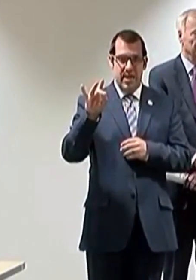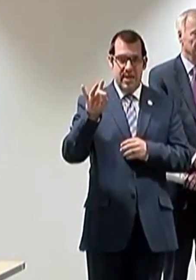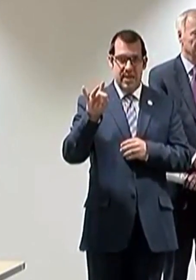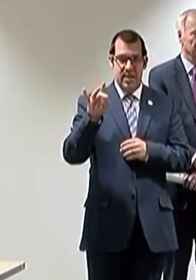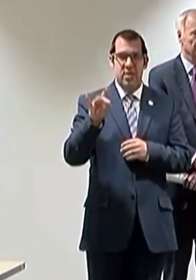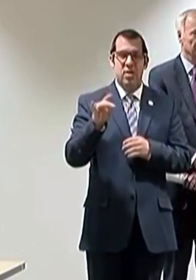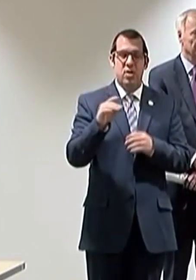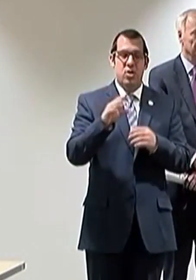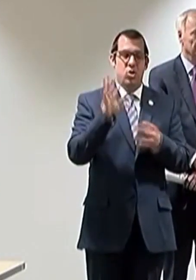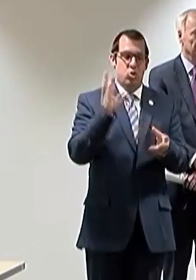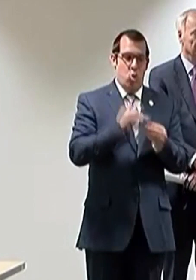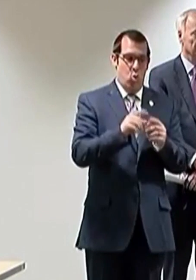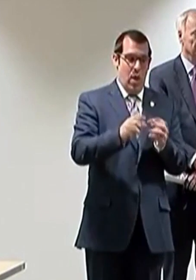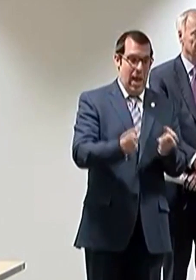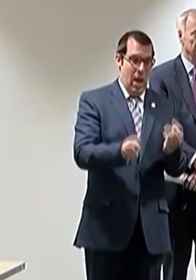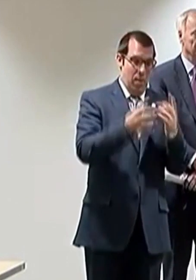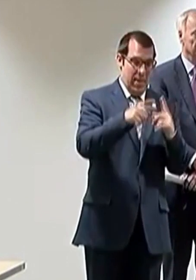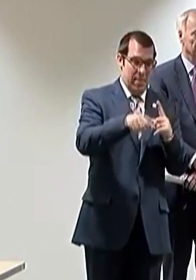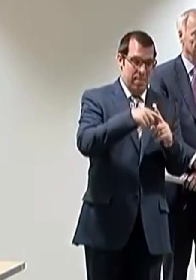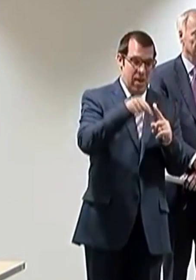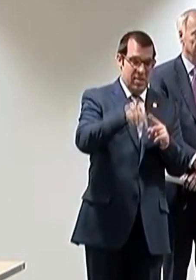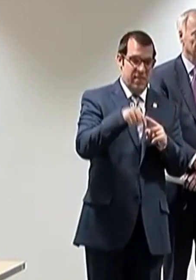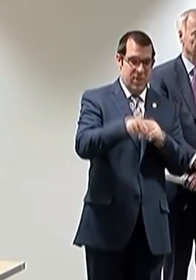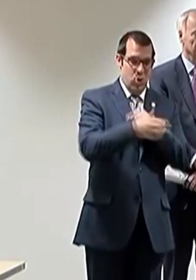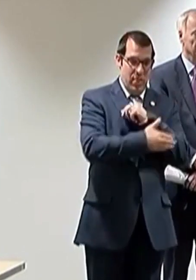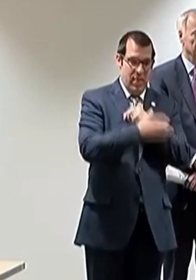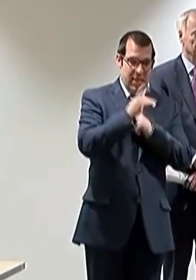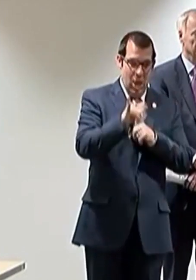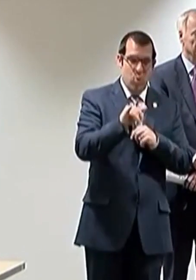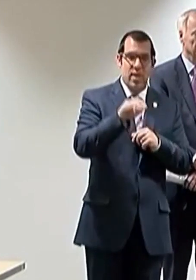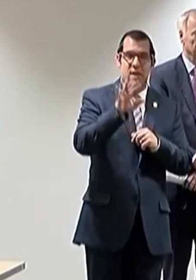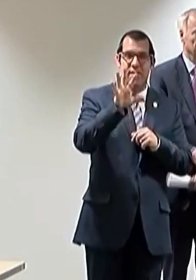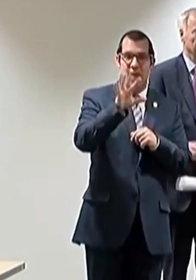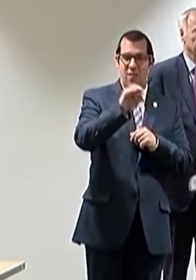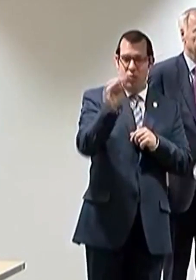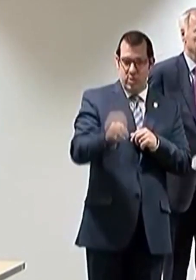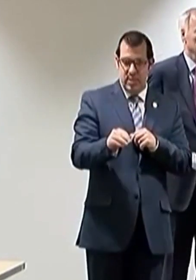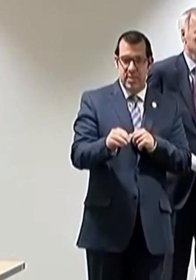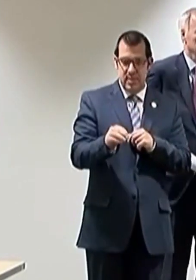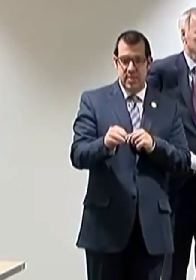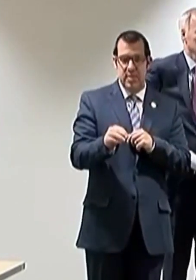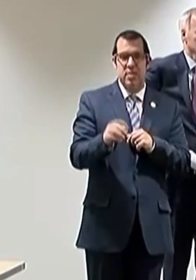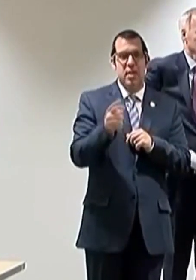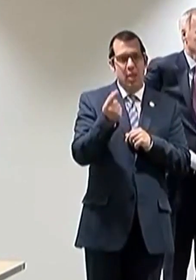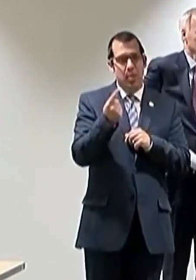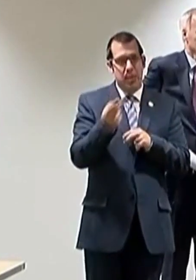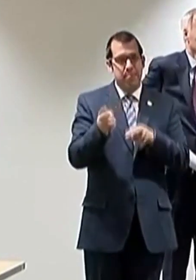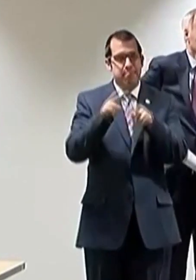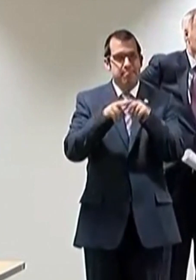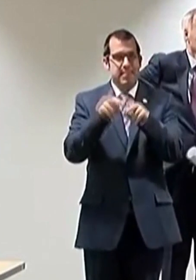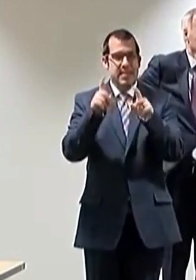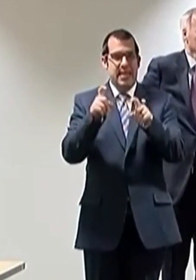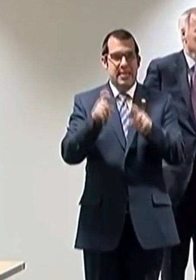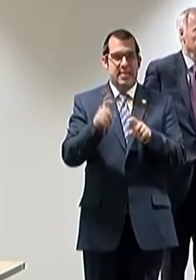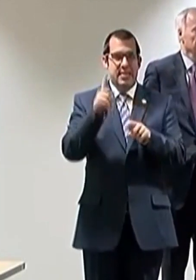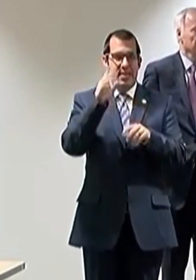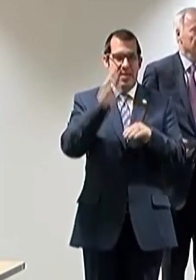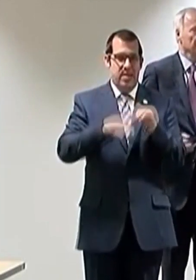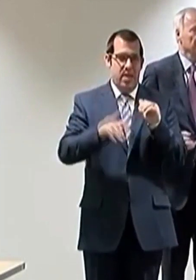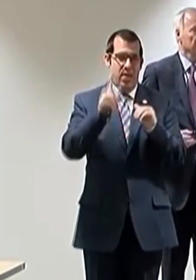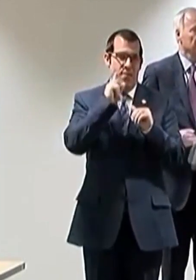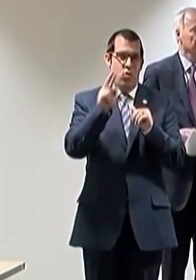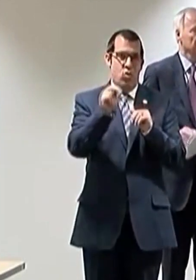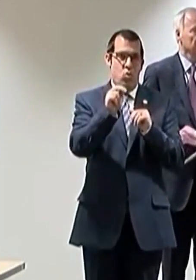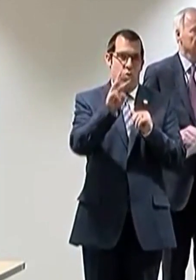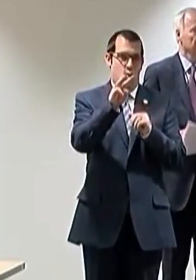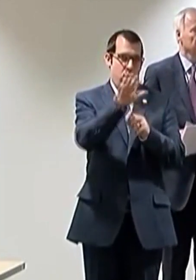total positivity rate here in the county has been 5%, and we're doing a little bit better on testing than we are for the whole Northwest